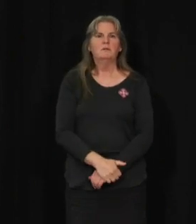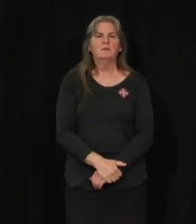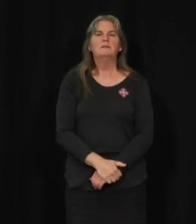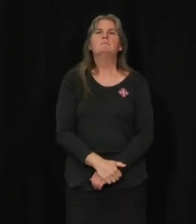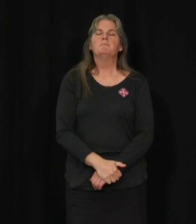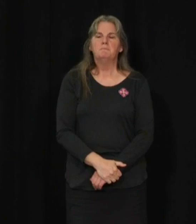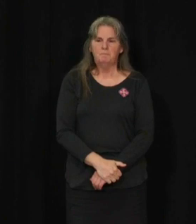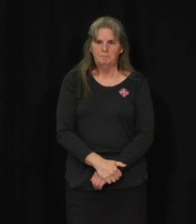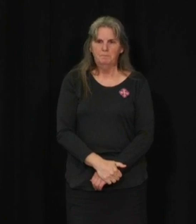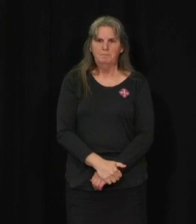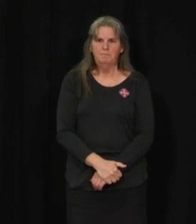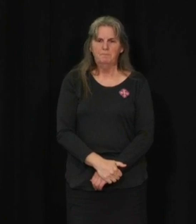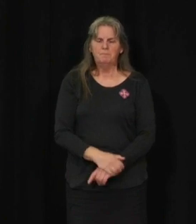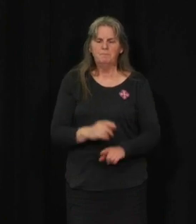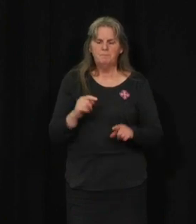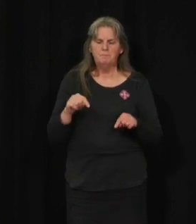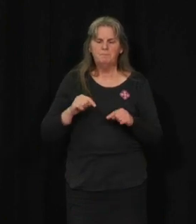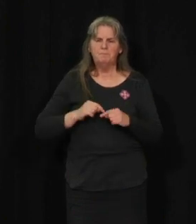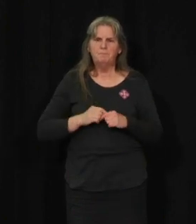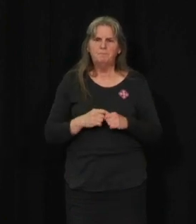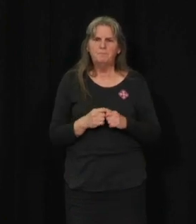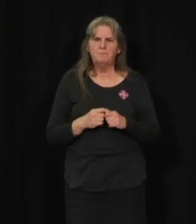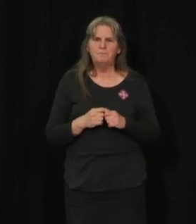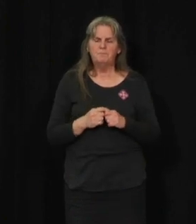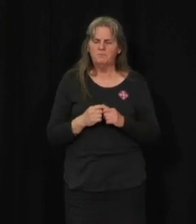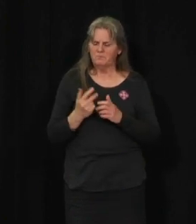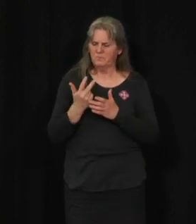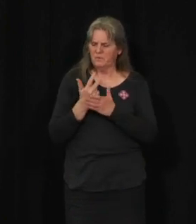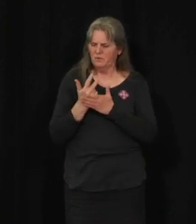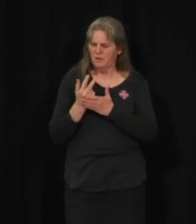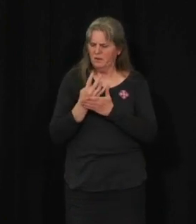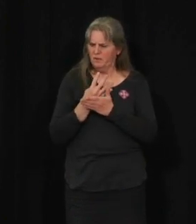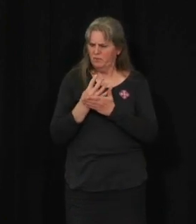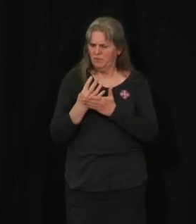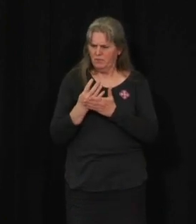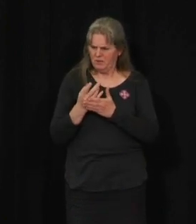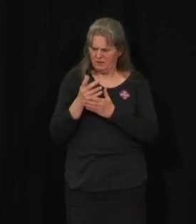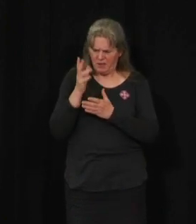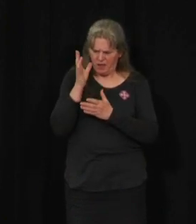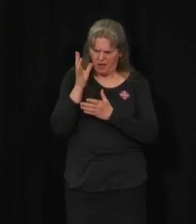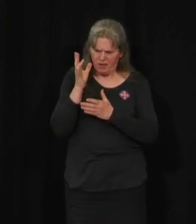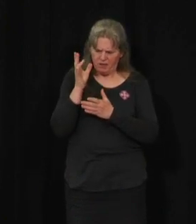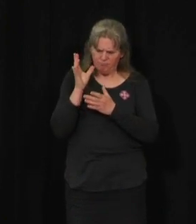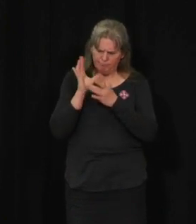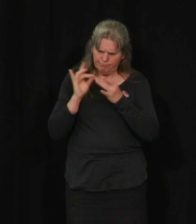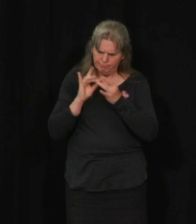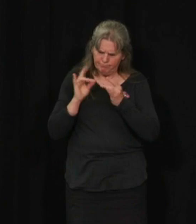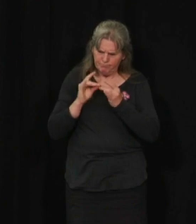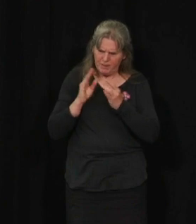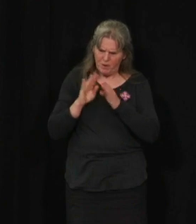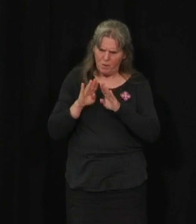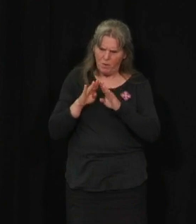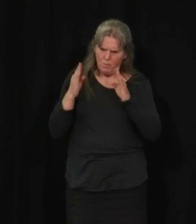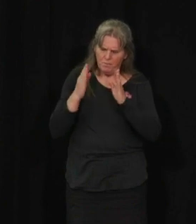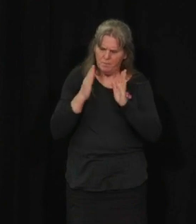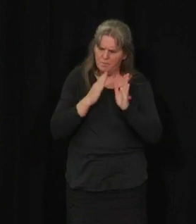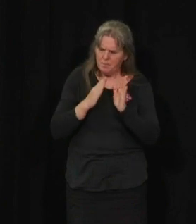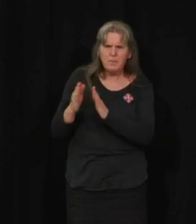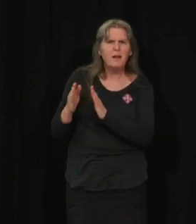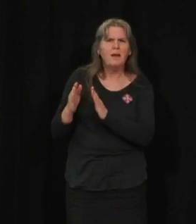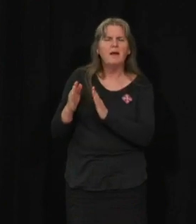Yes, we've been hearing for 3 to 4 weeks that there is going to be a reopening plan. I'm just curious,